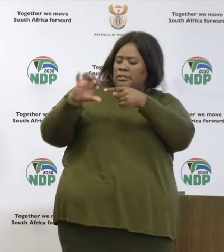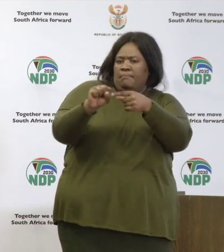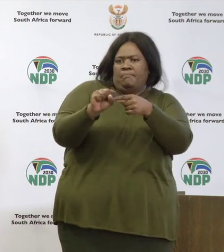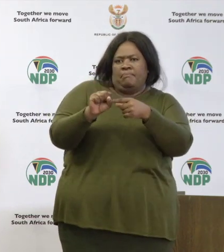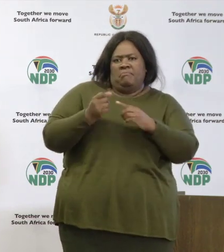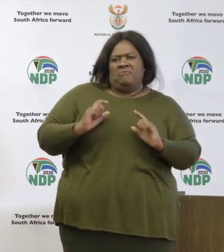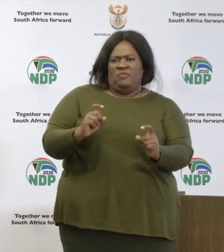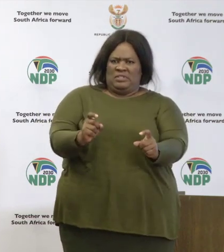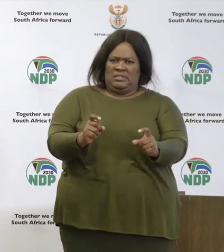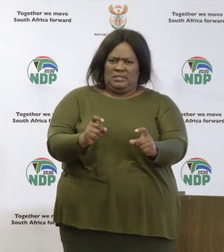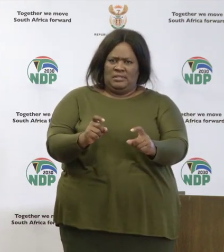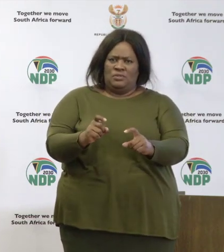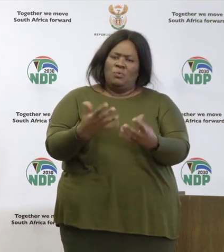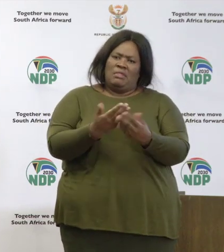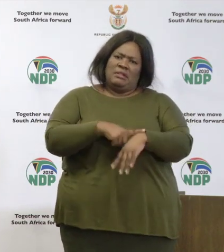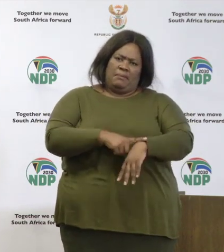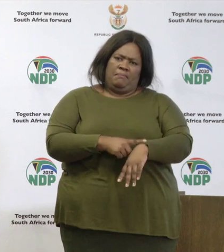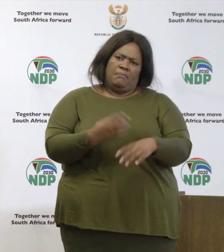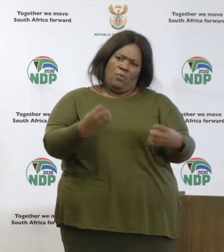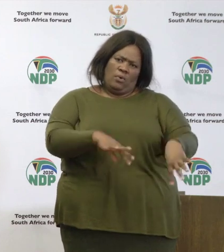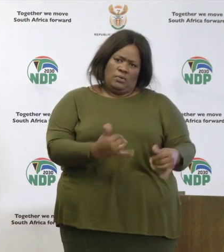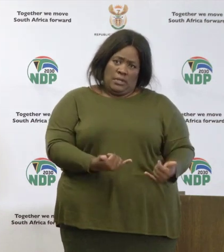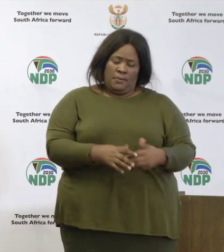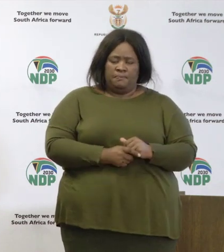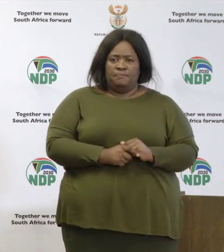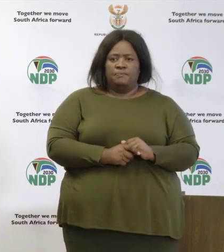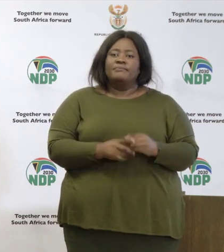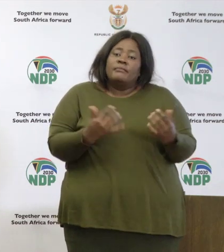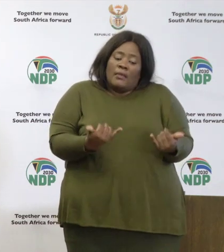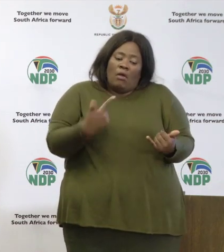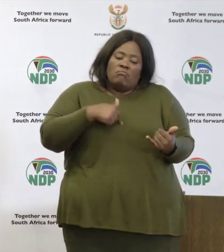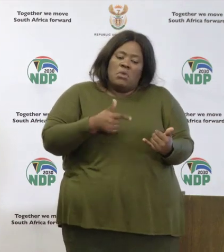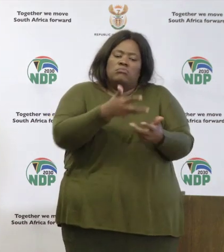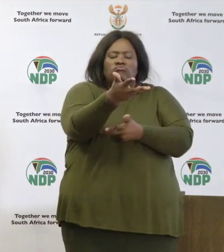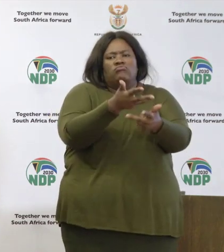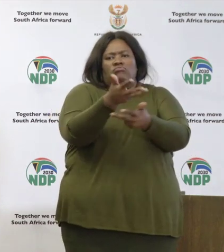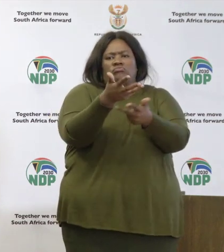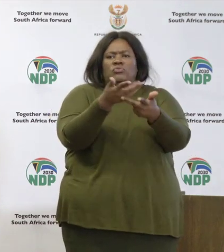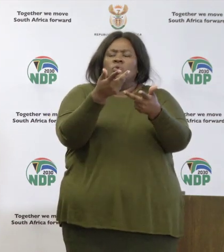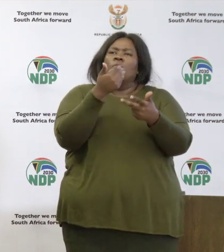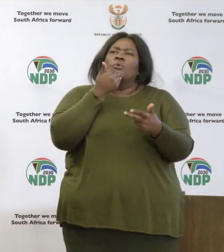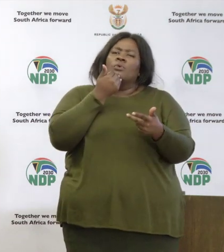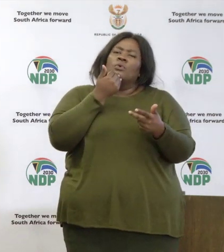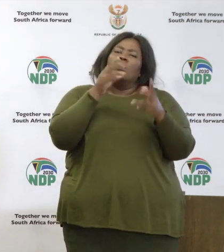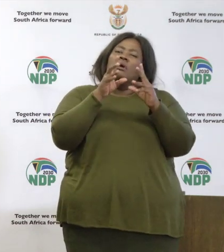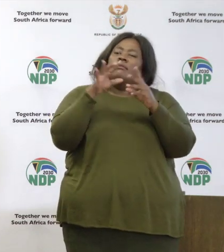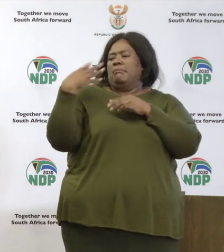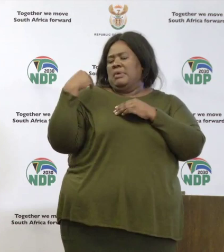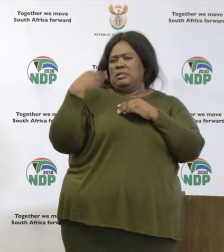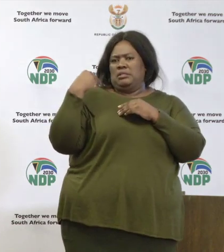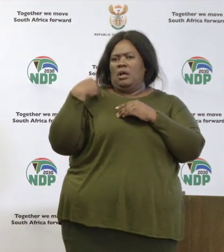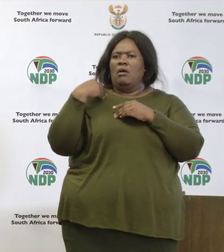has been lost. I am currently in discussions with the Minister of Communications and Digital